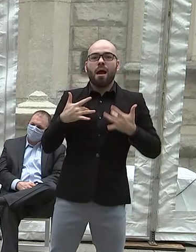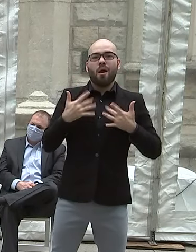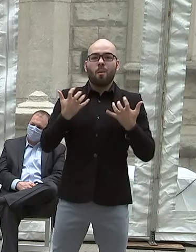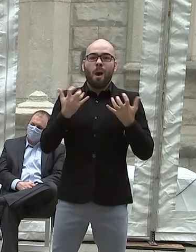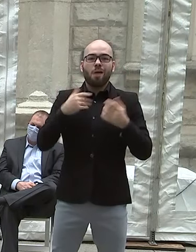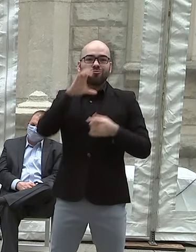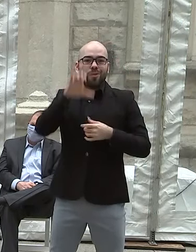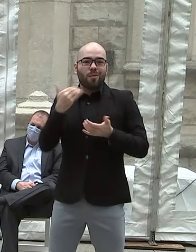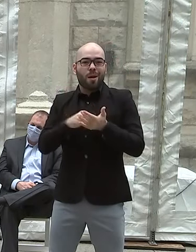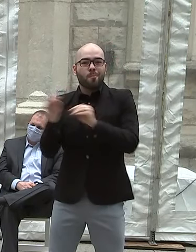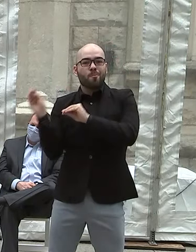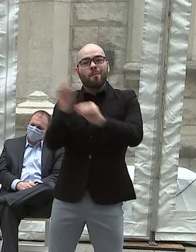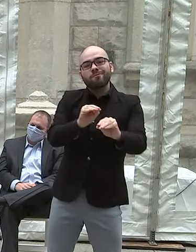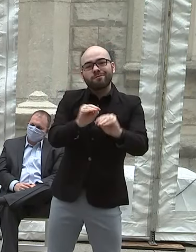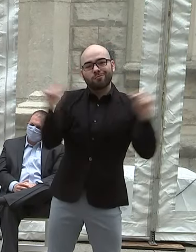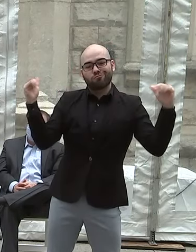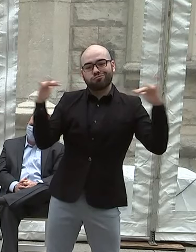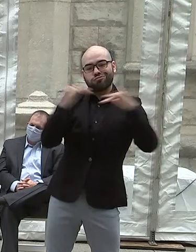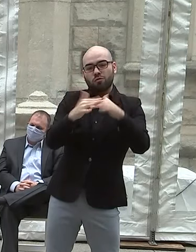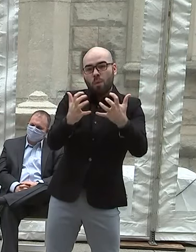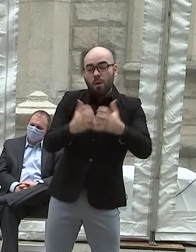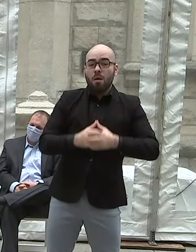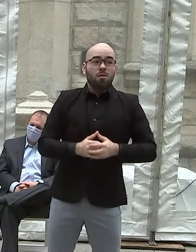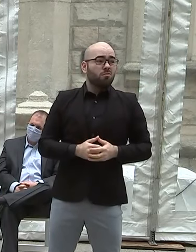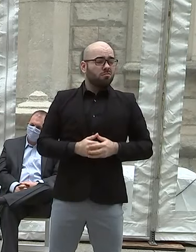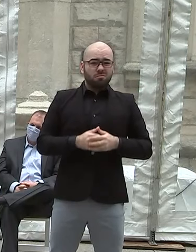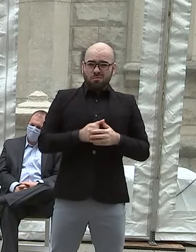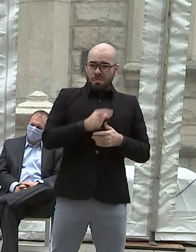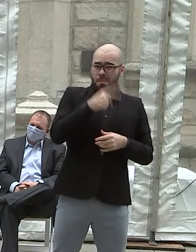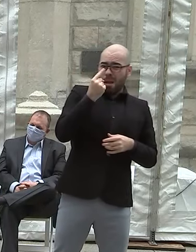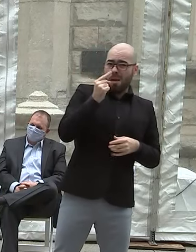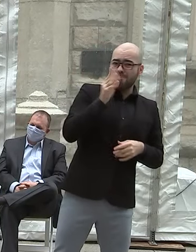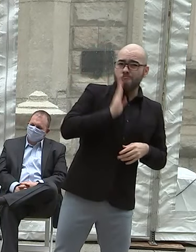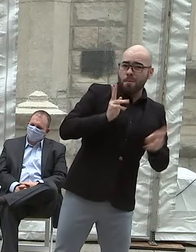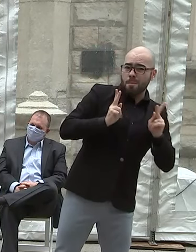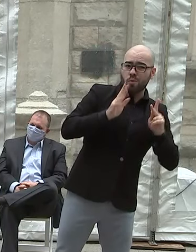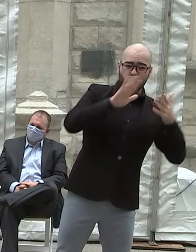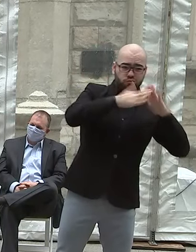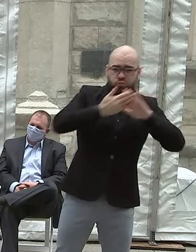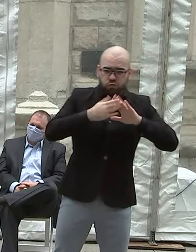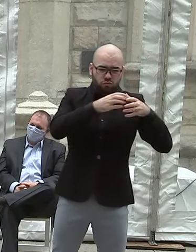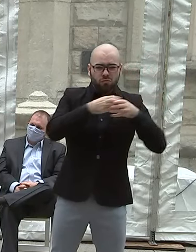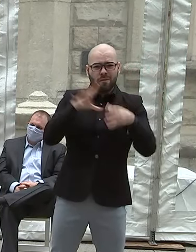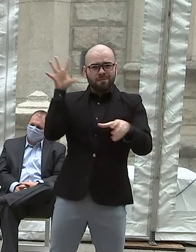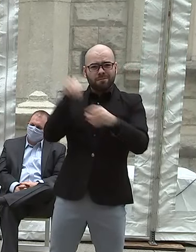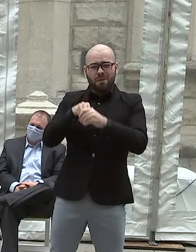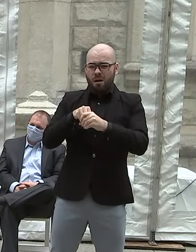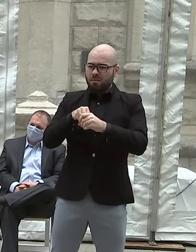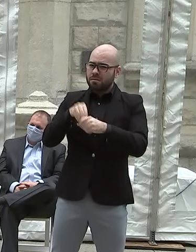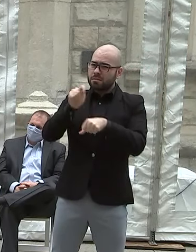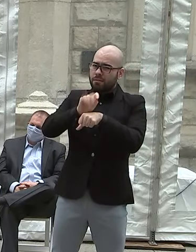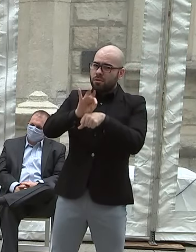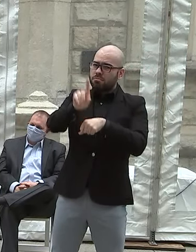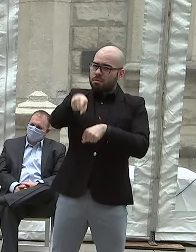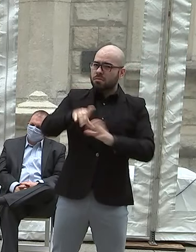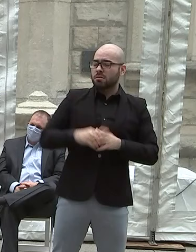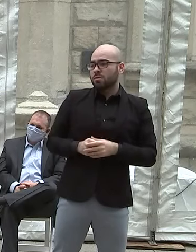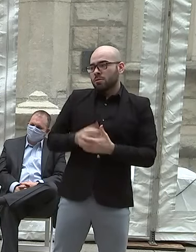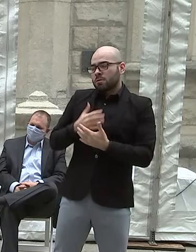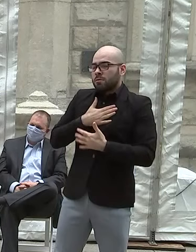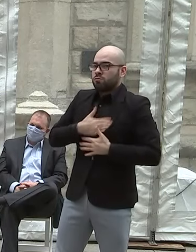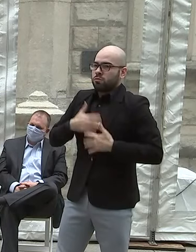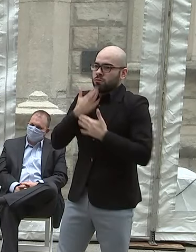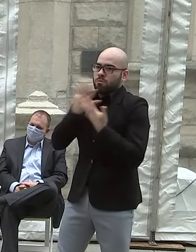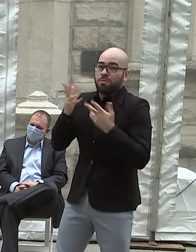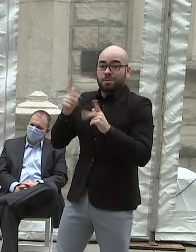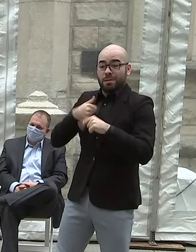opportunity. And so I want to make sure that we are bringing those voices to this task force. And I really appreciate you inviting us to bring